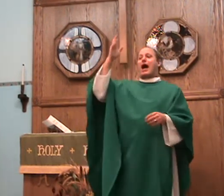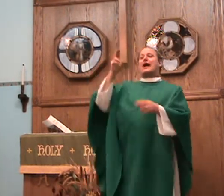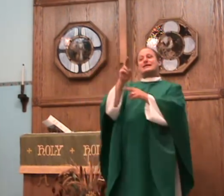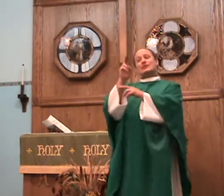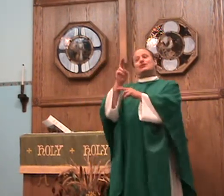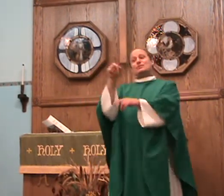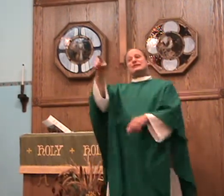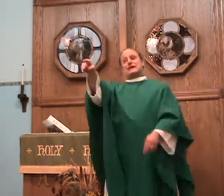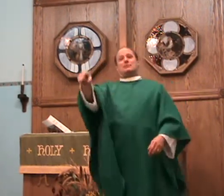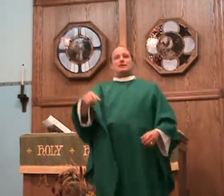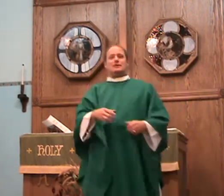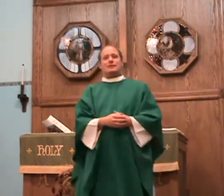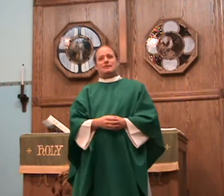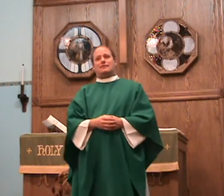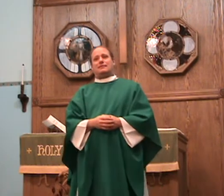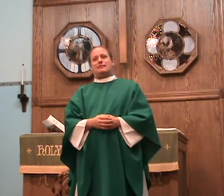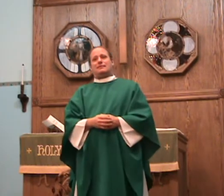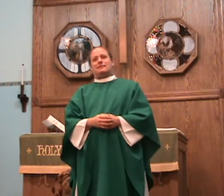God can use him.